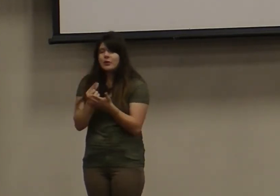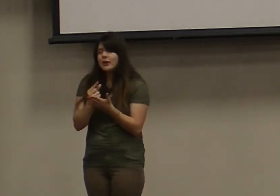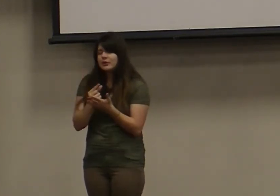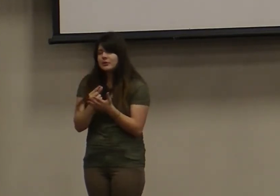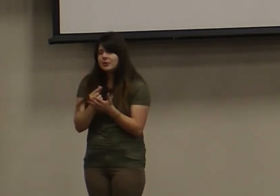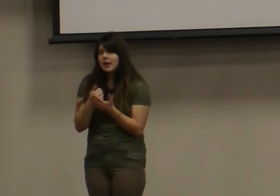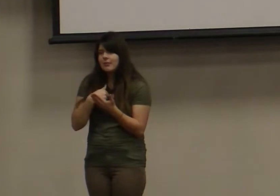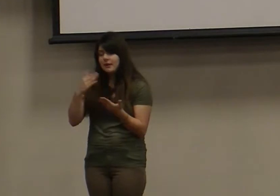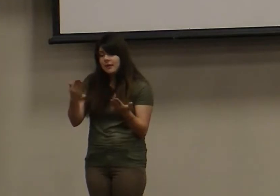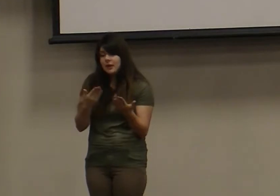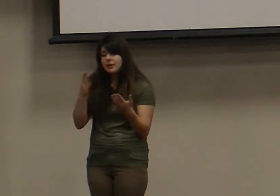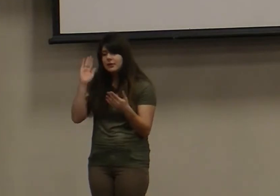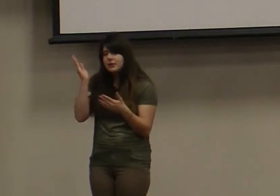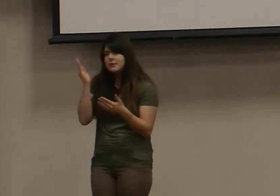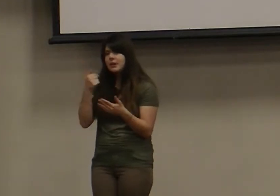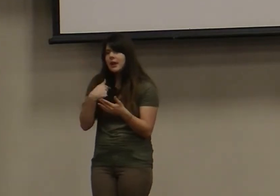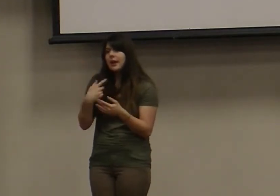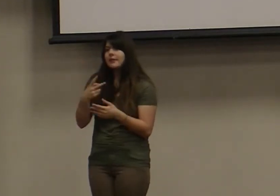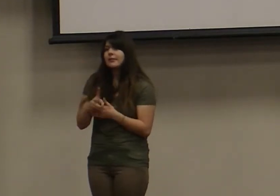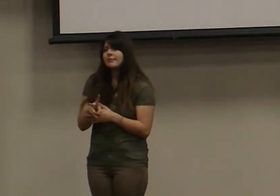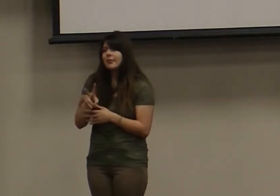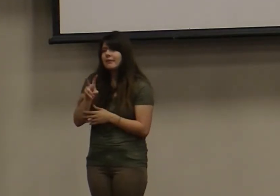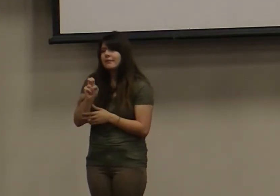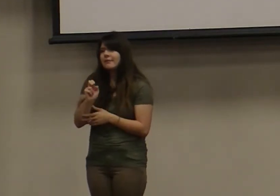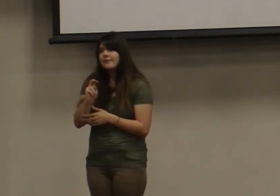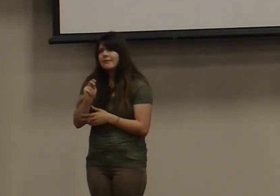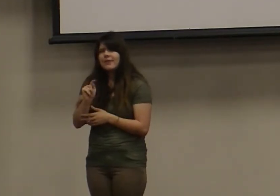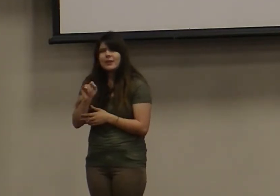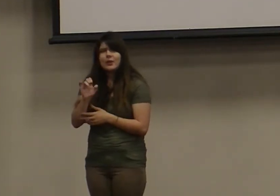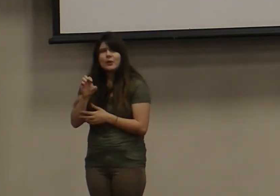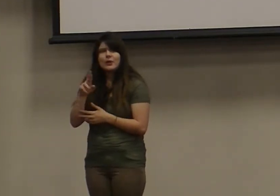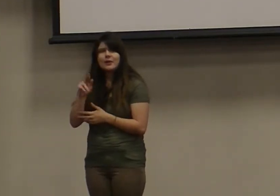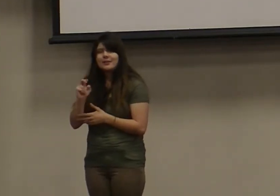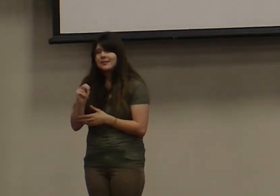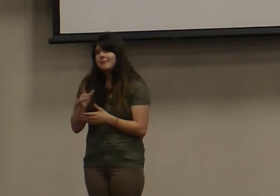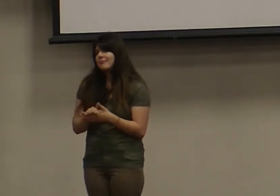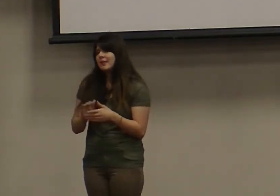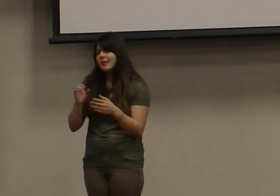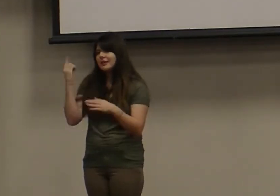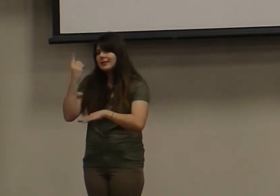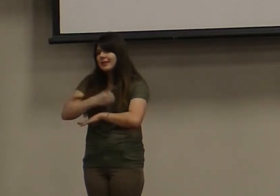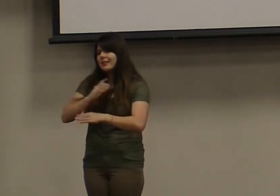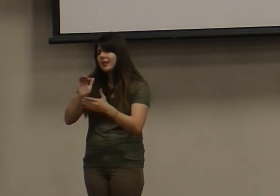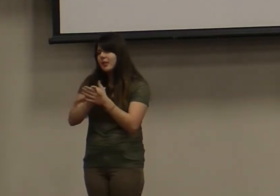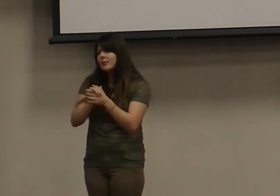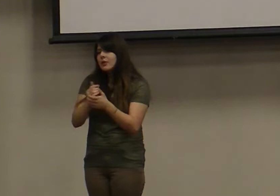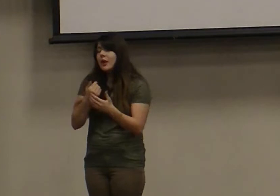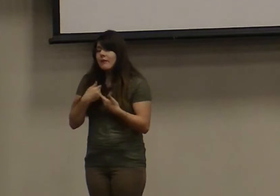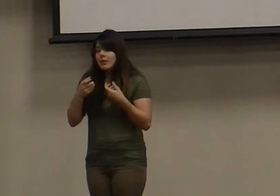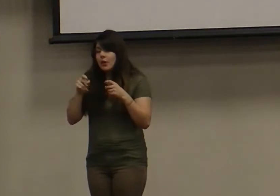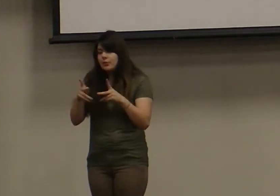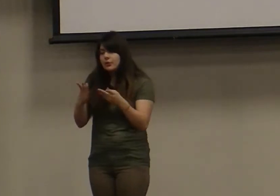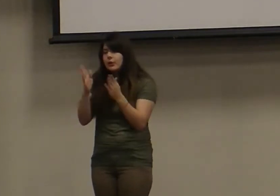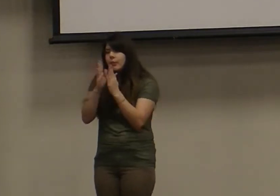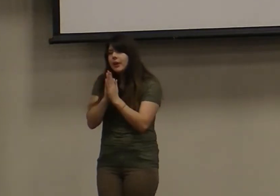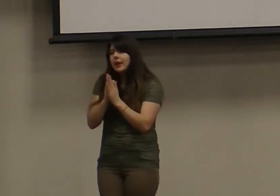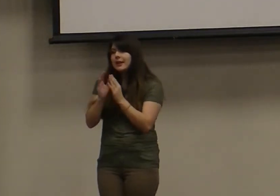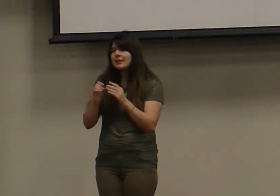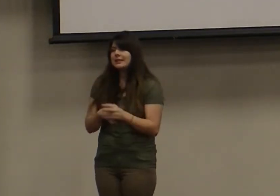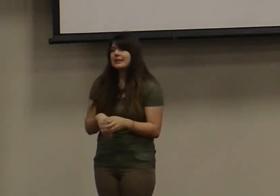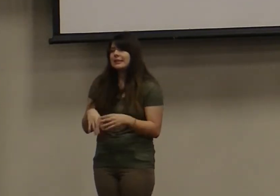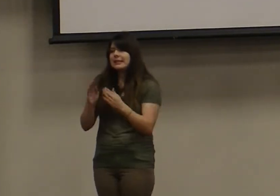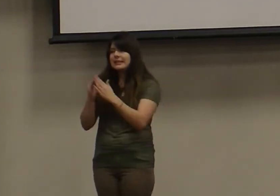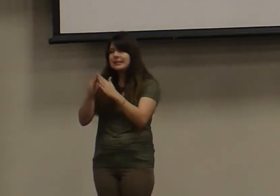to speak at a Veterans Day celebration. I've had the opportunity to pray at city council